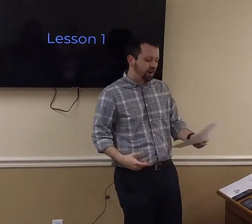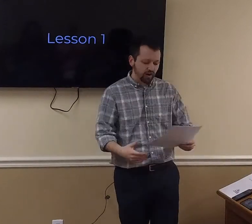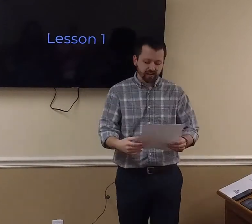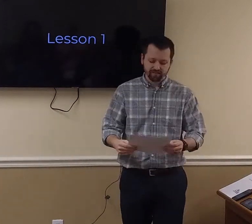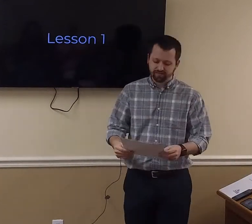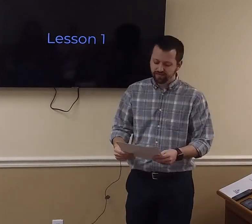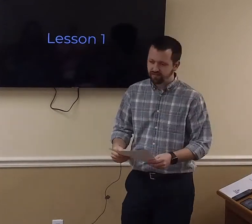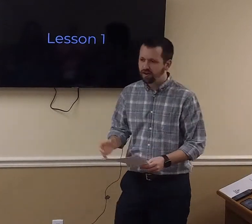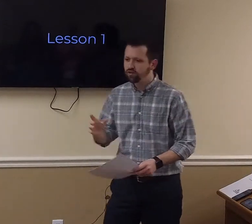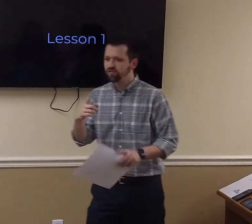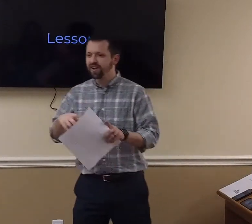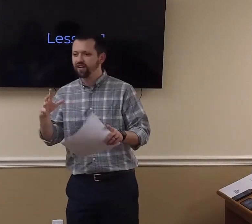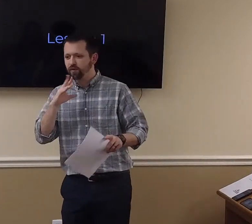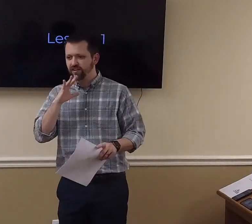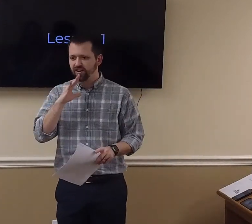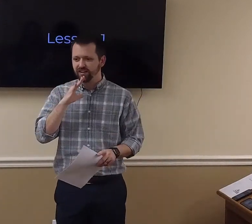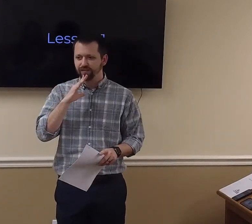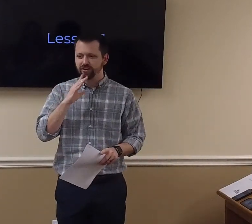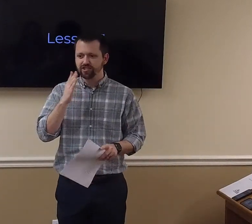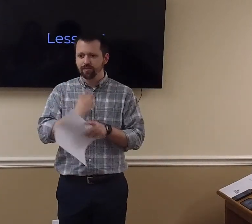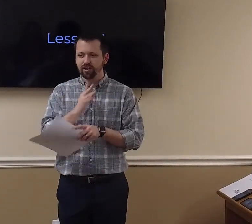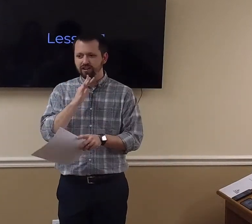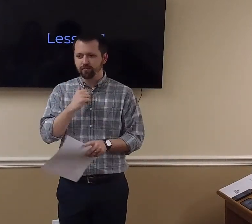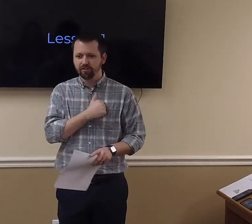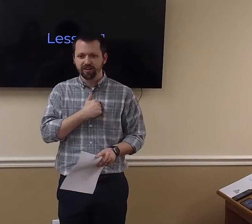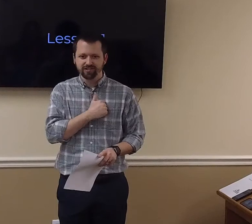All right. So, I do sign a lot when I talk. And if I just stop talking, I'm sorry.